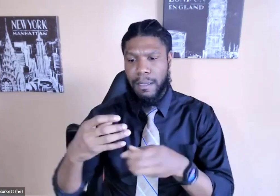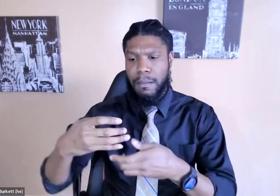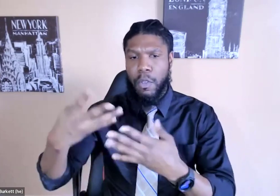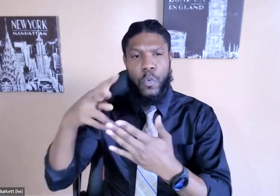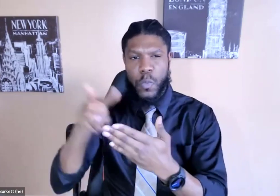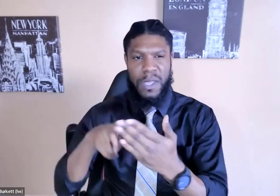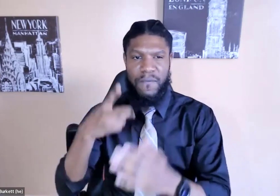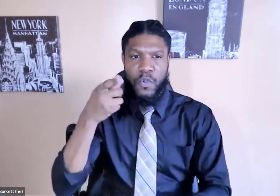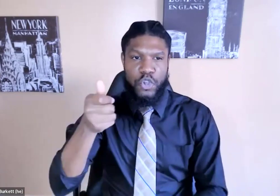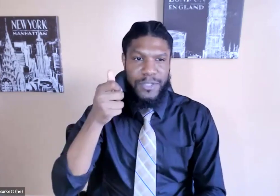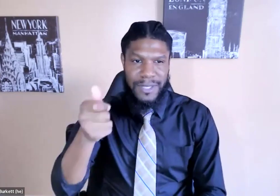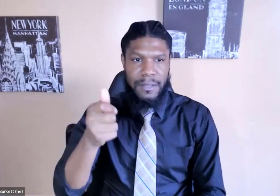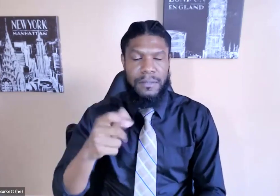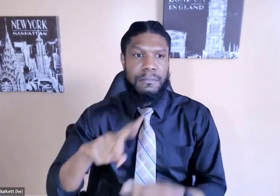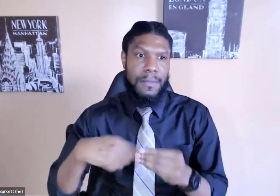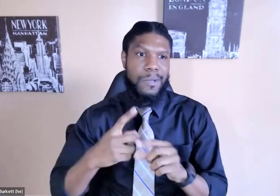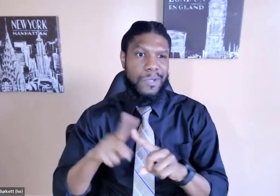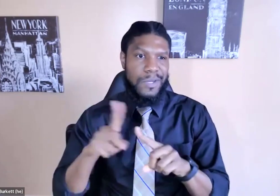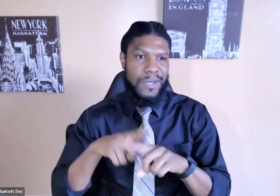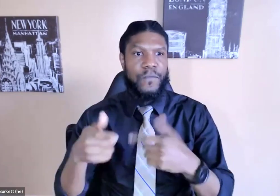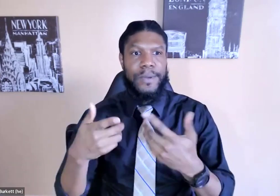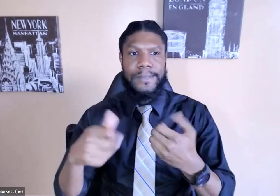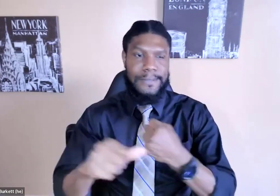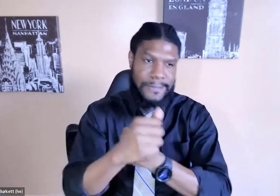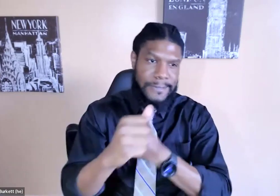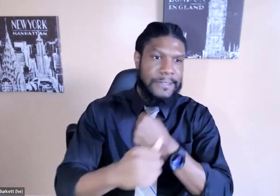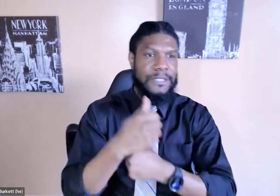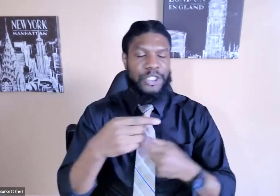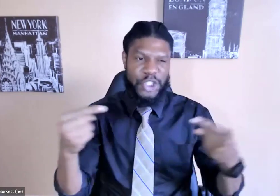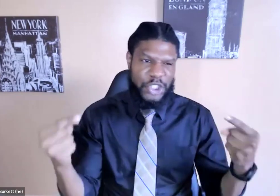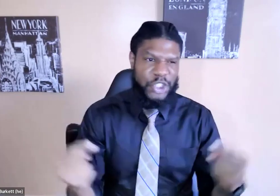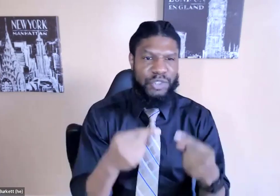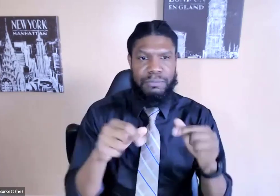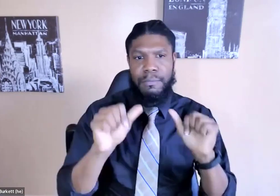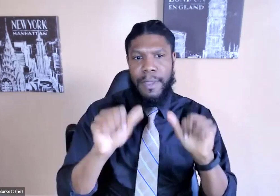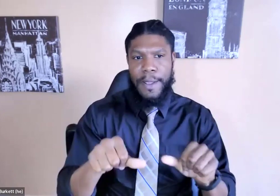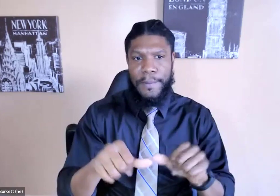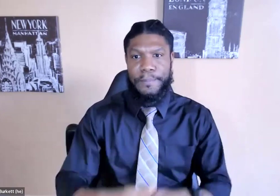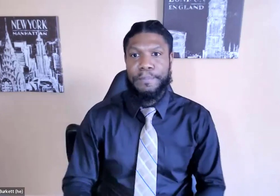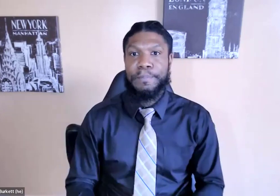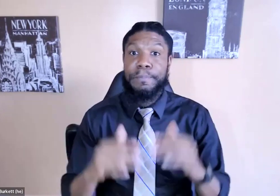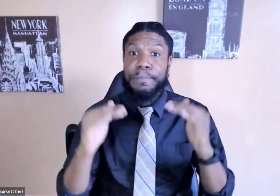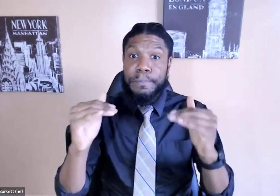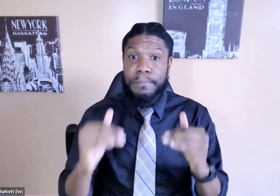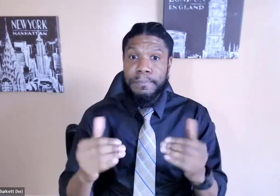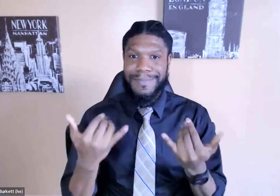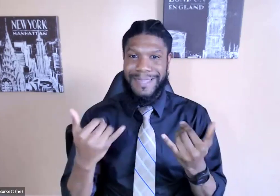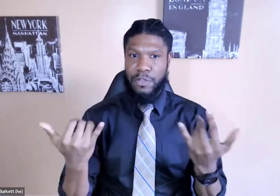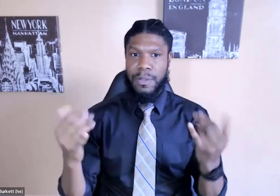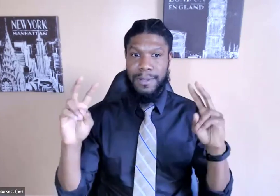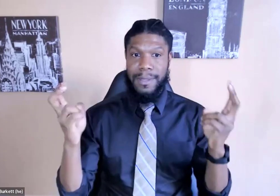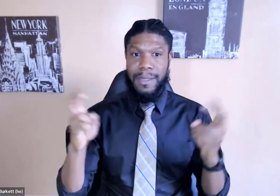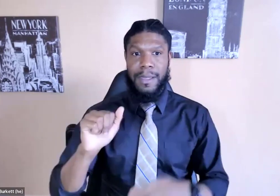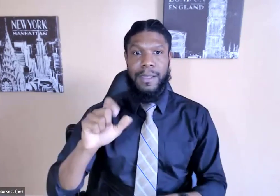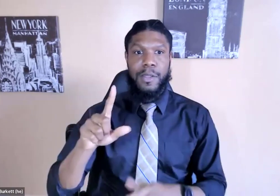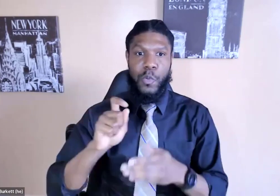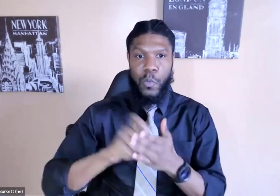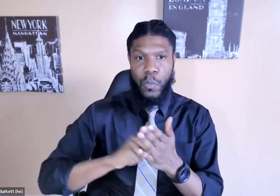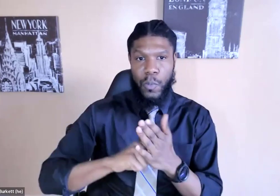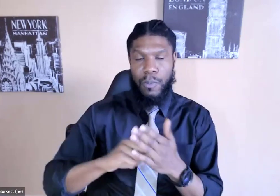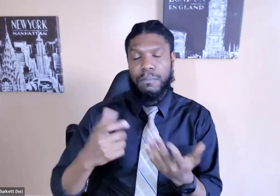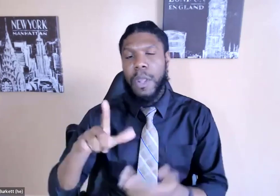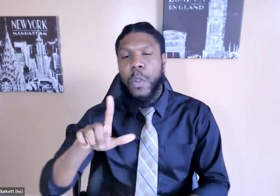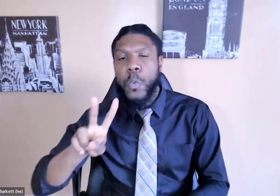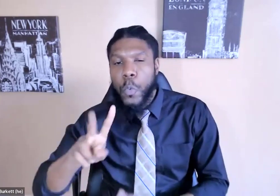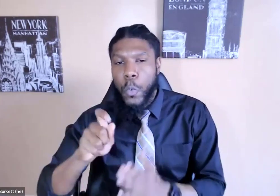them. So moving on to this roundtable discussion's topic, ESL writing, or L2 writing, is a relatively